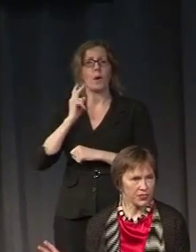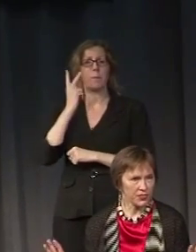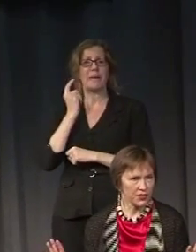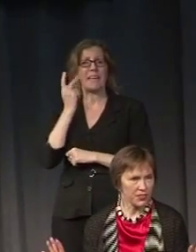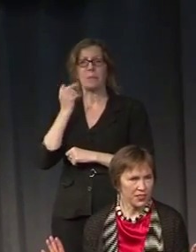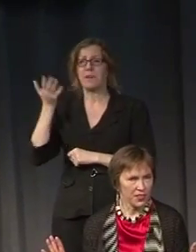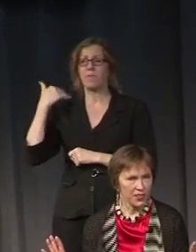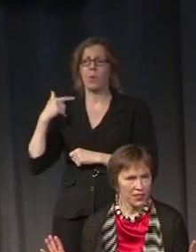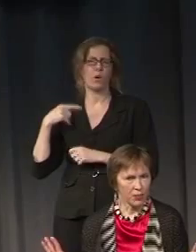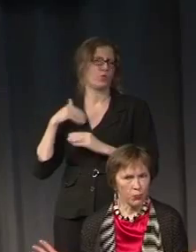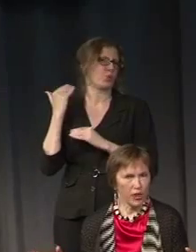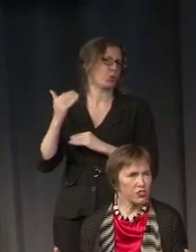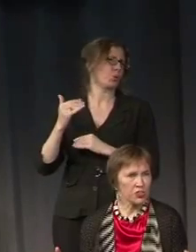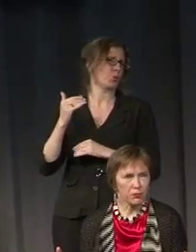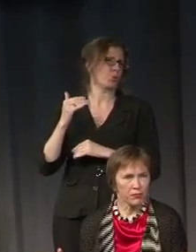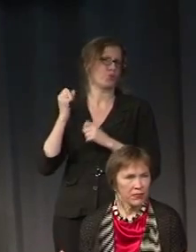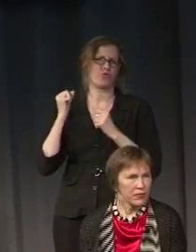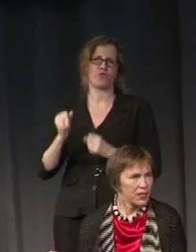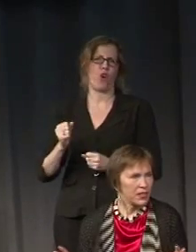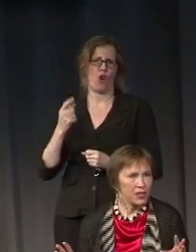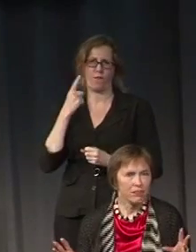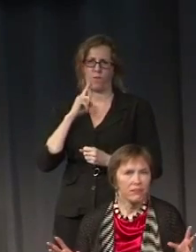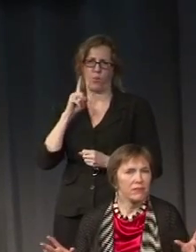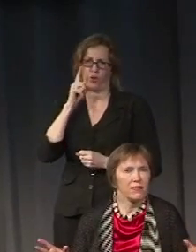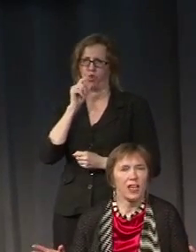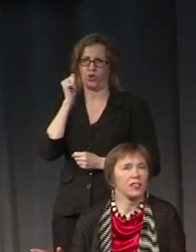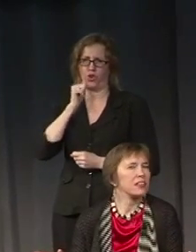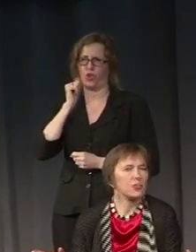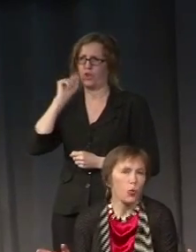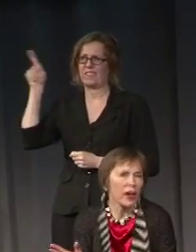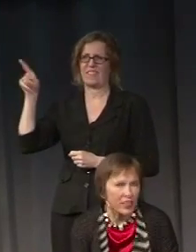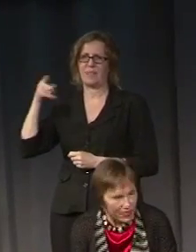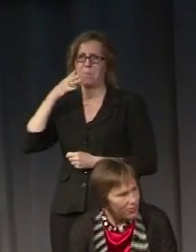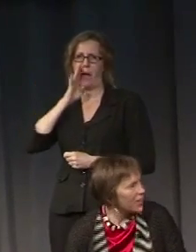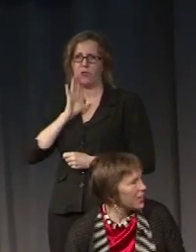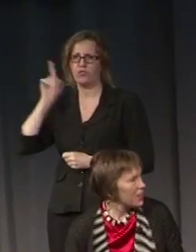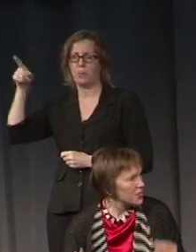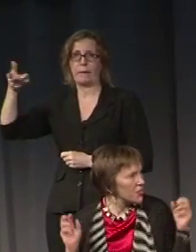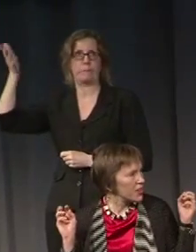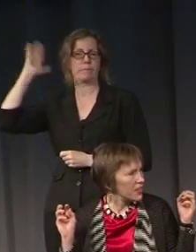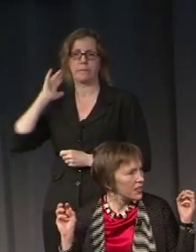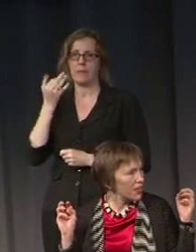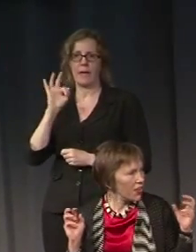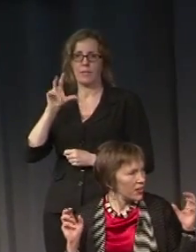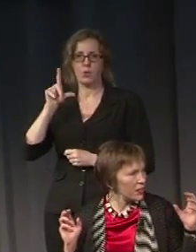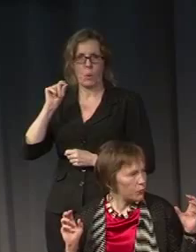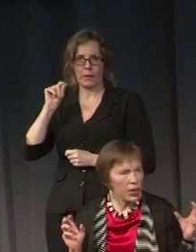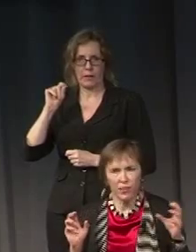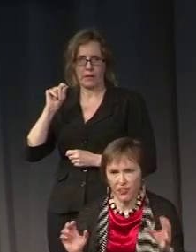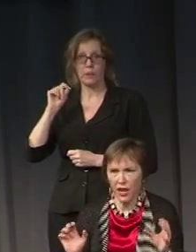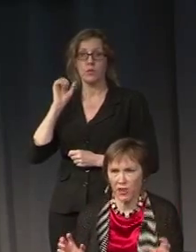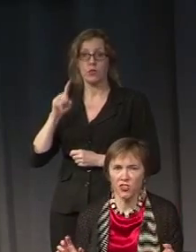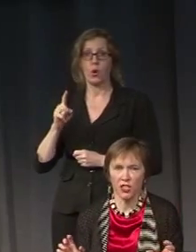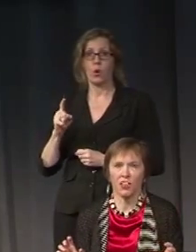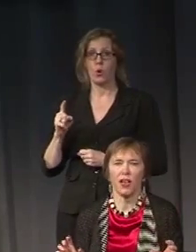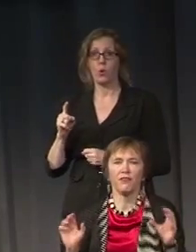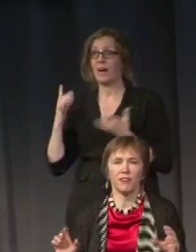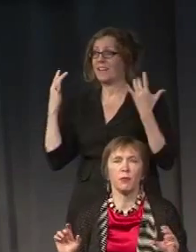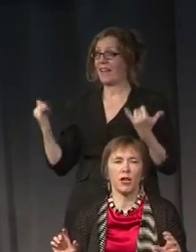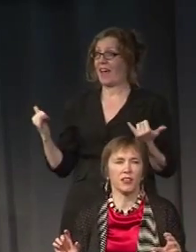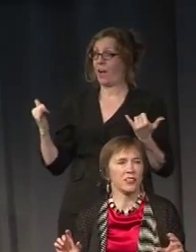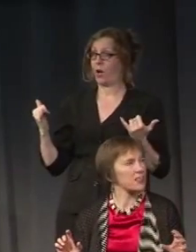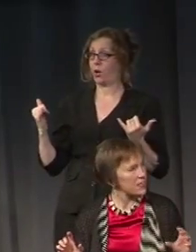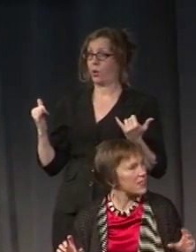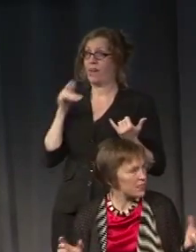for girls in Belgium in 1920, right? So the current pinkification